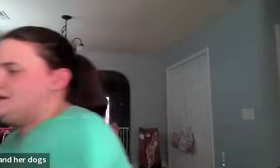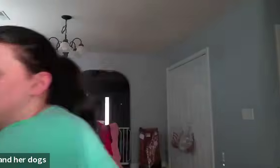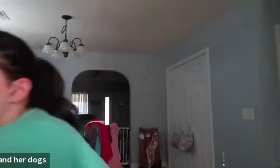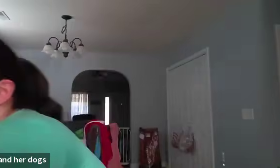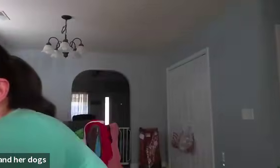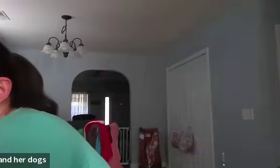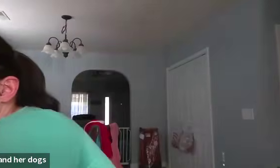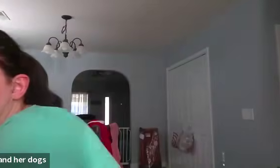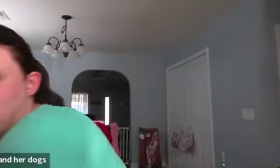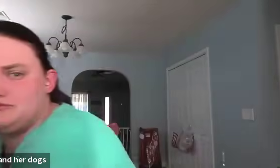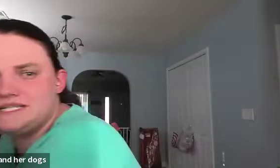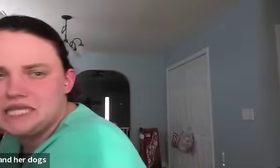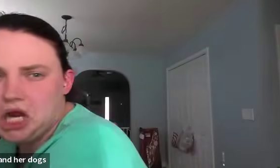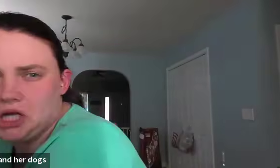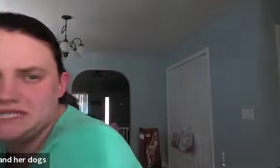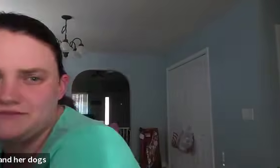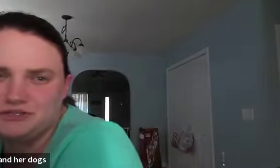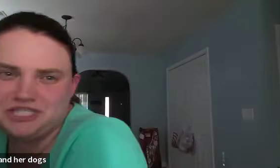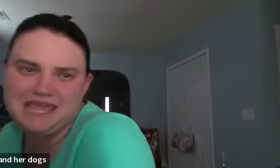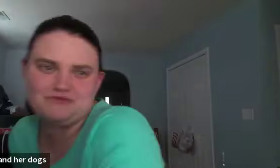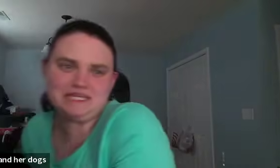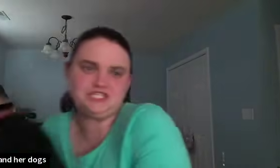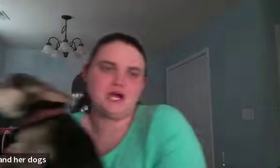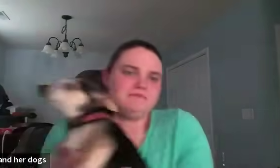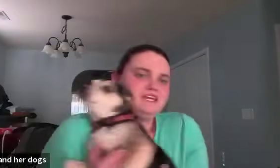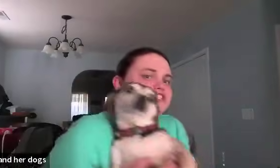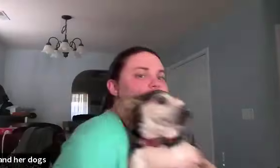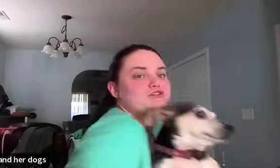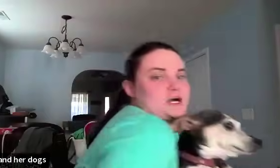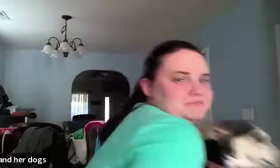my dog down. She recently hurt herself, so she can't really jump, and she will jump.